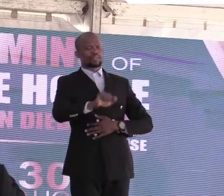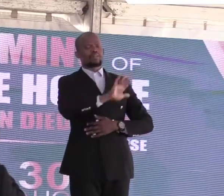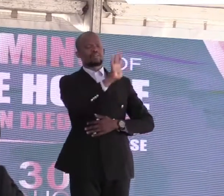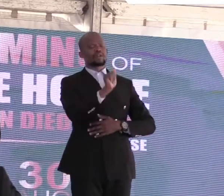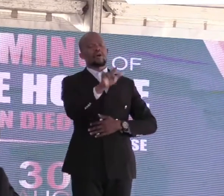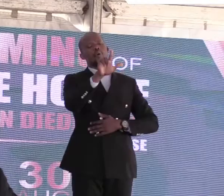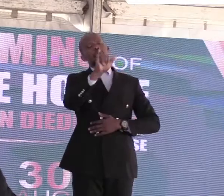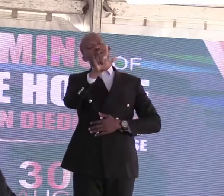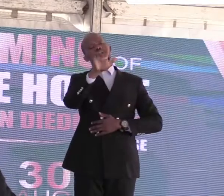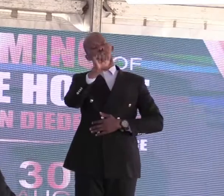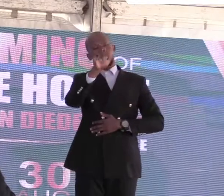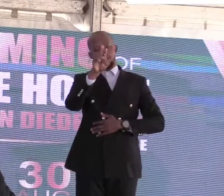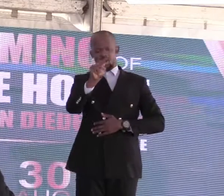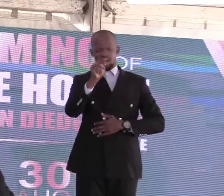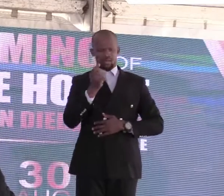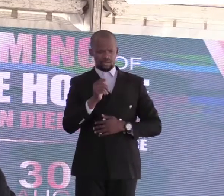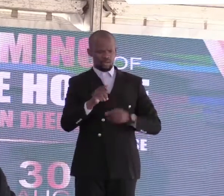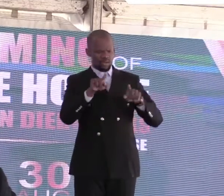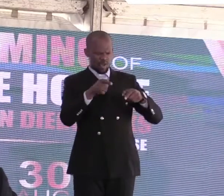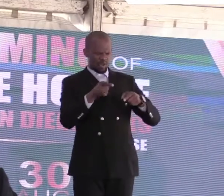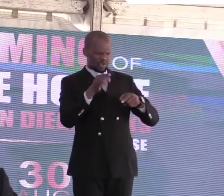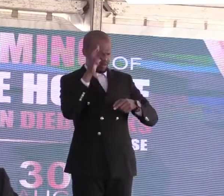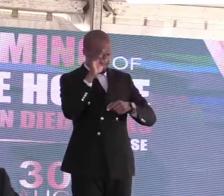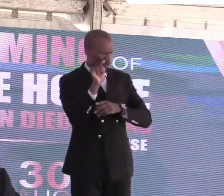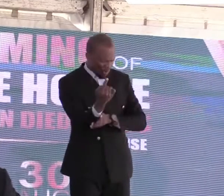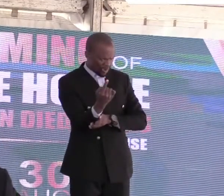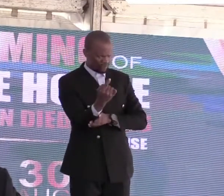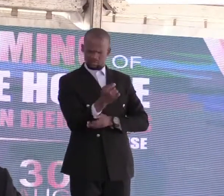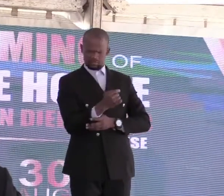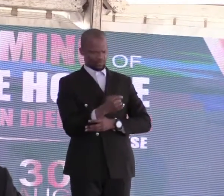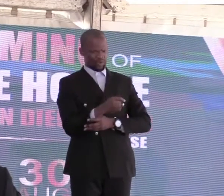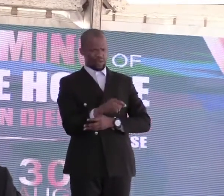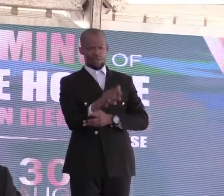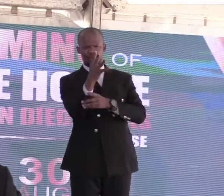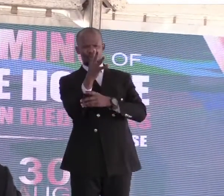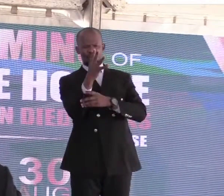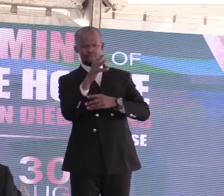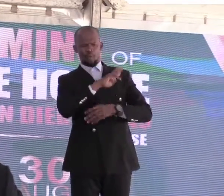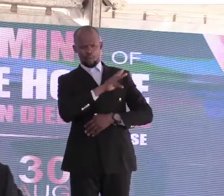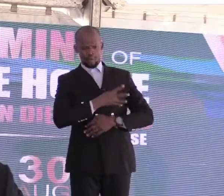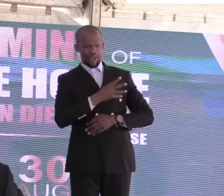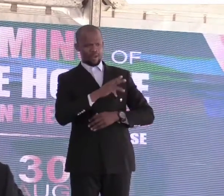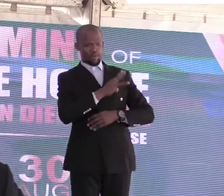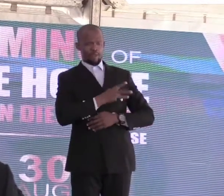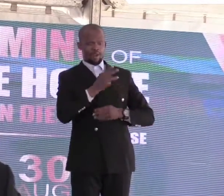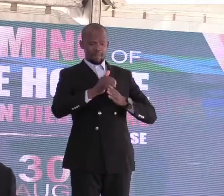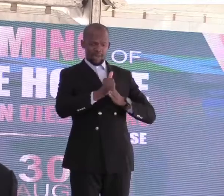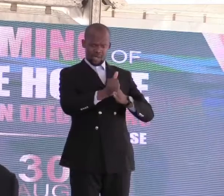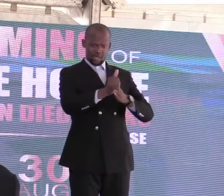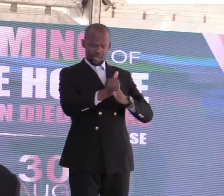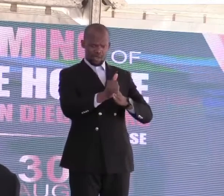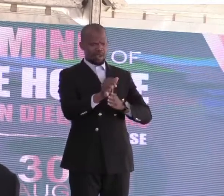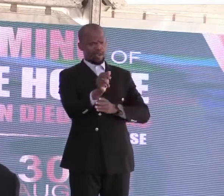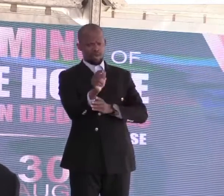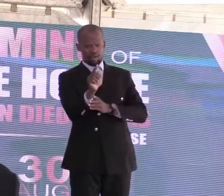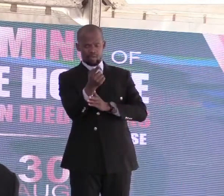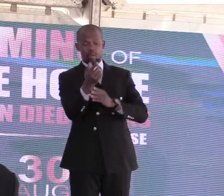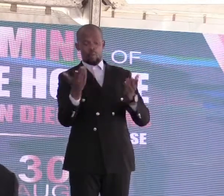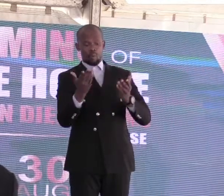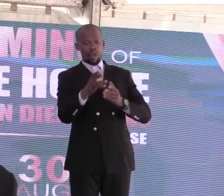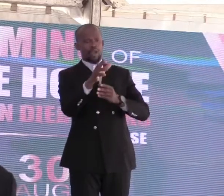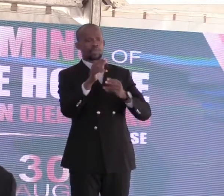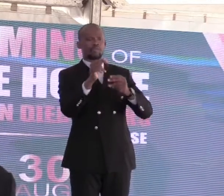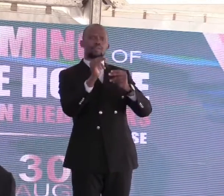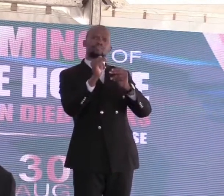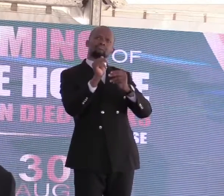Lillian Diedericks should not only be remembered as one of the 4 women who led the Women's March on the Union buildings